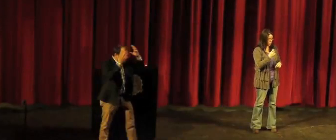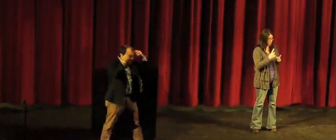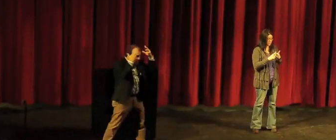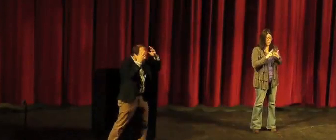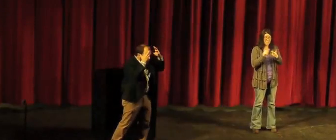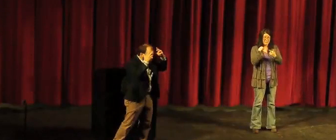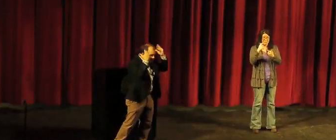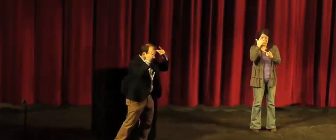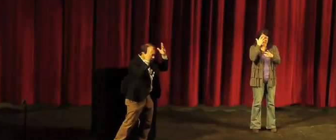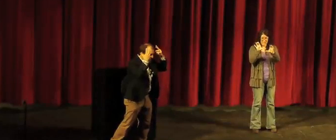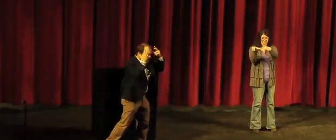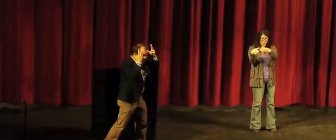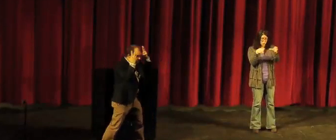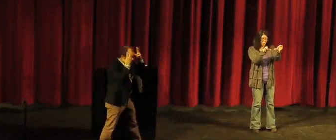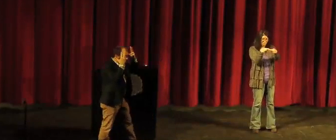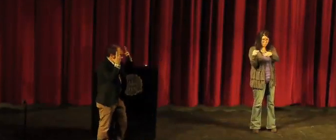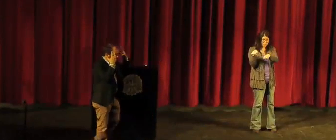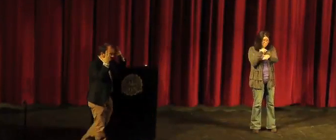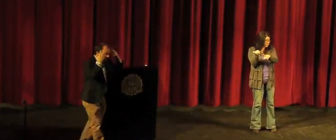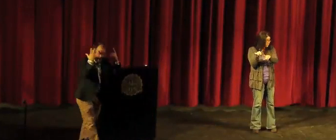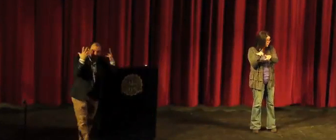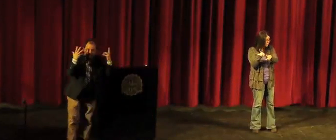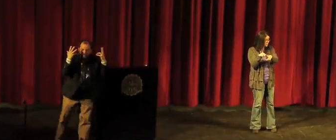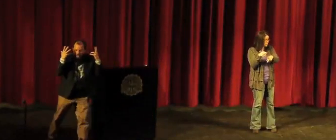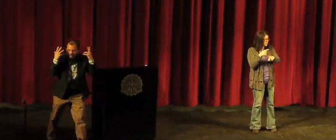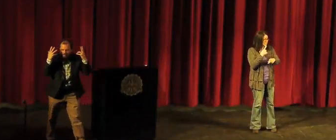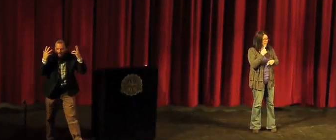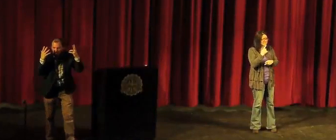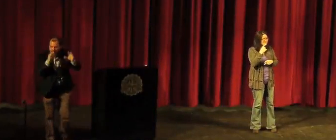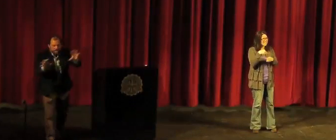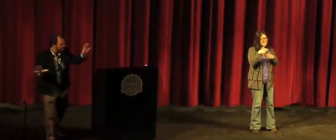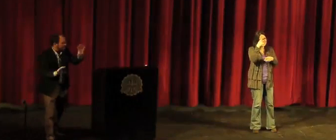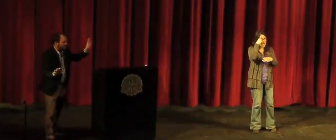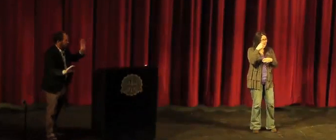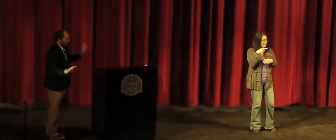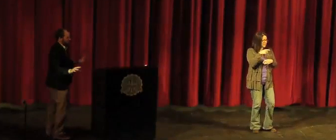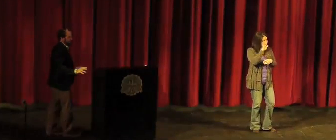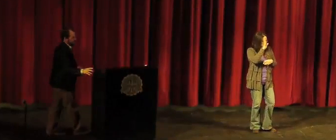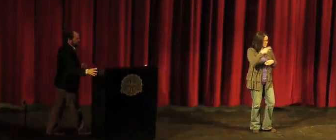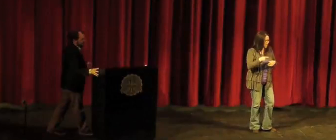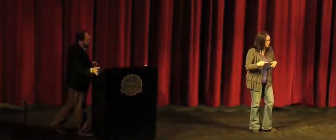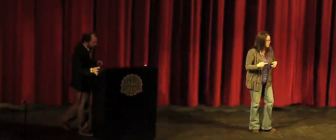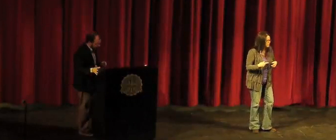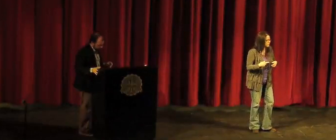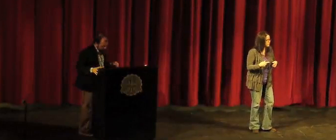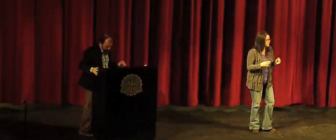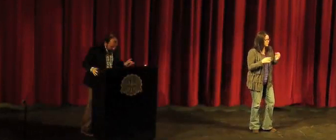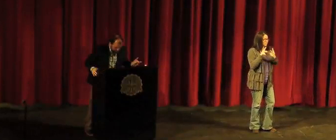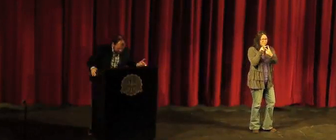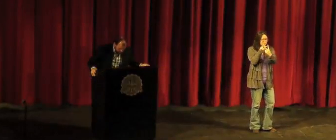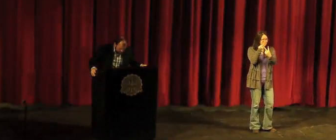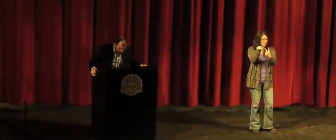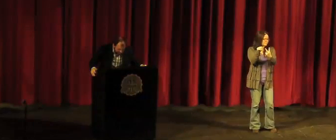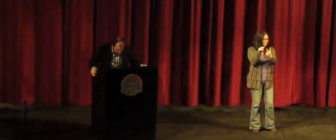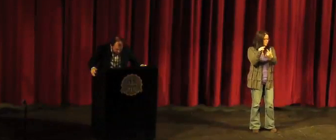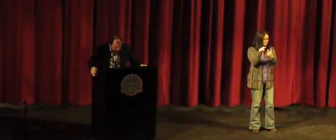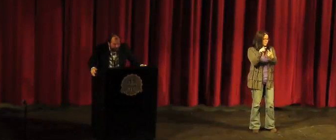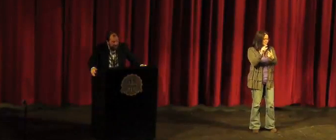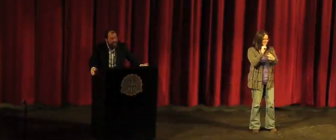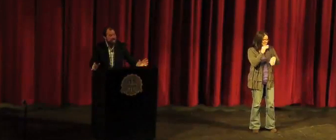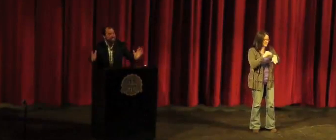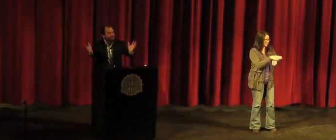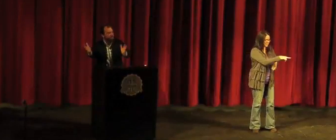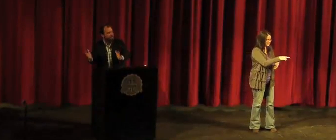the intellectualism that treats it as merely a head problem, neither of those strategies actually makes any